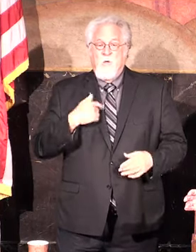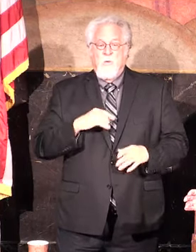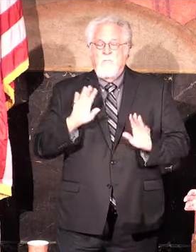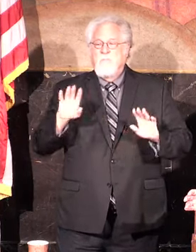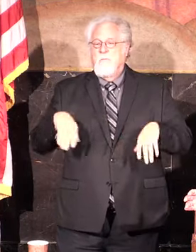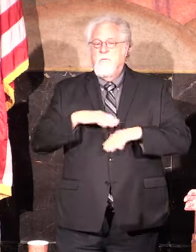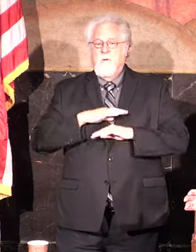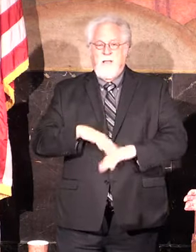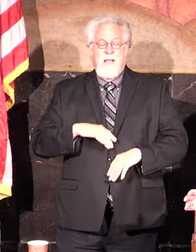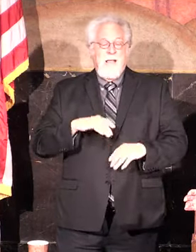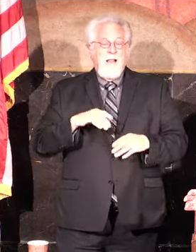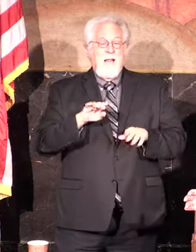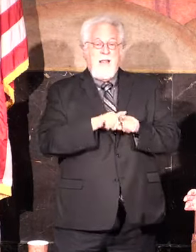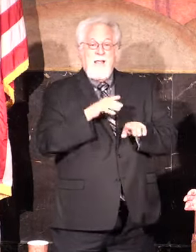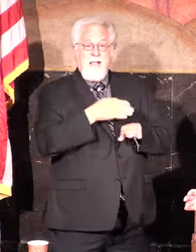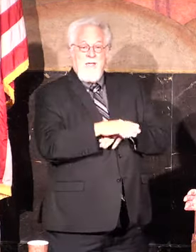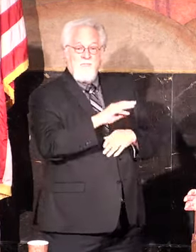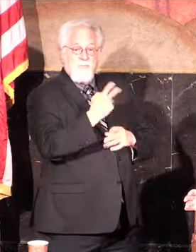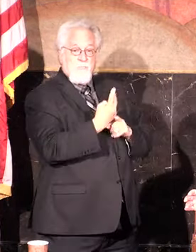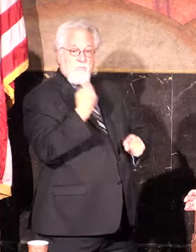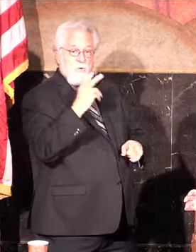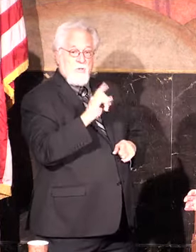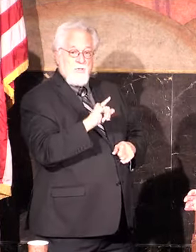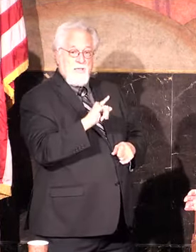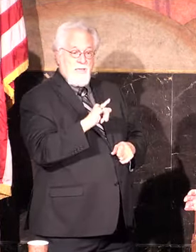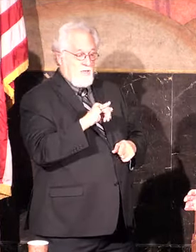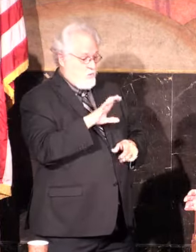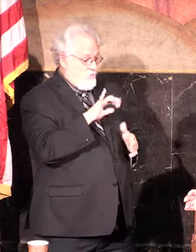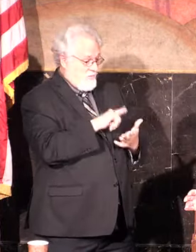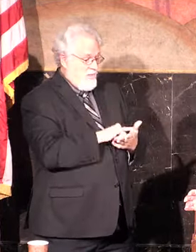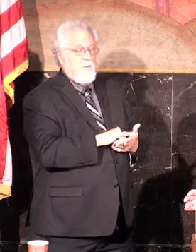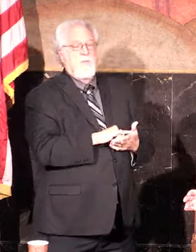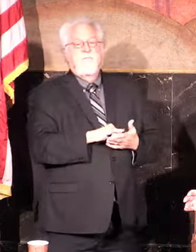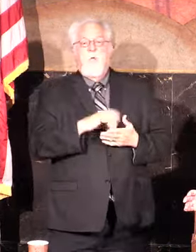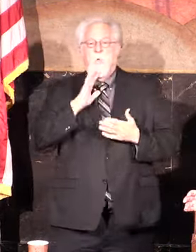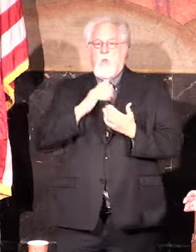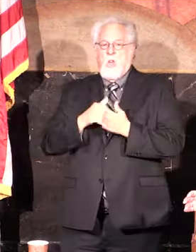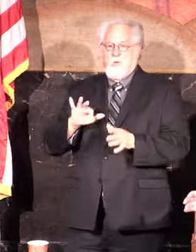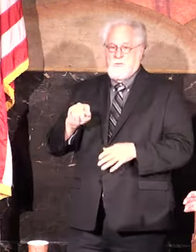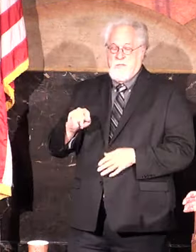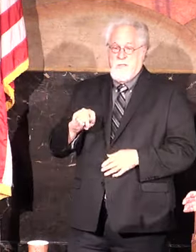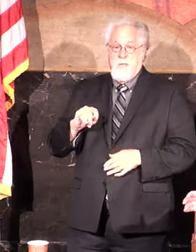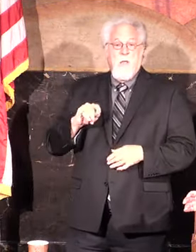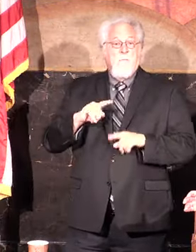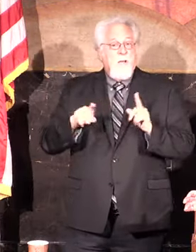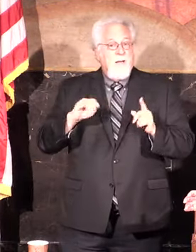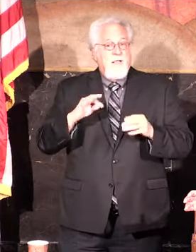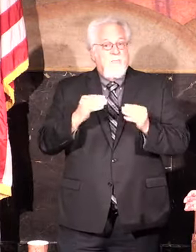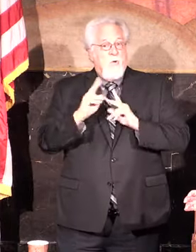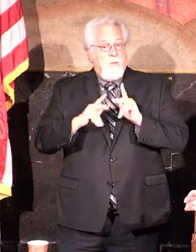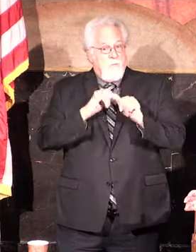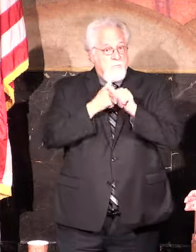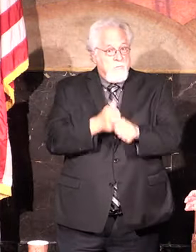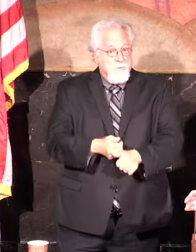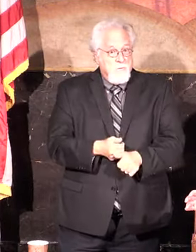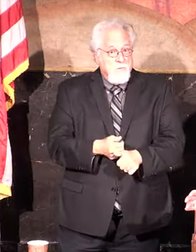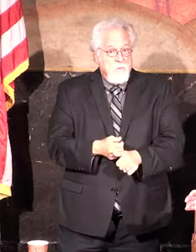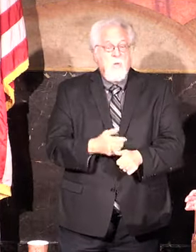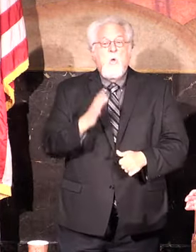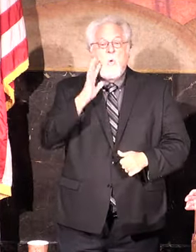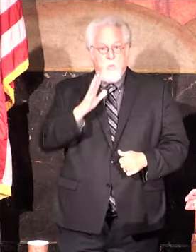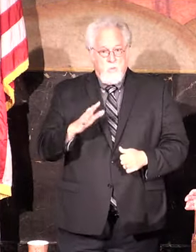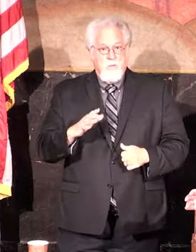did after Memorial Day, we will lose it. And on the other hand, if more people will comply with the mitigation measures in place, we